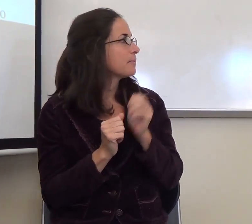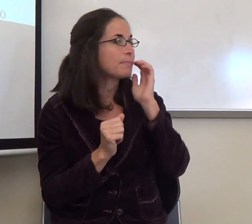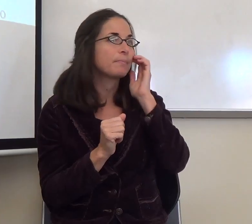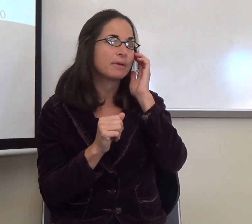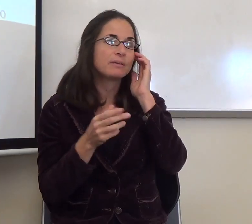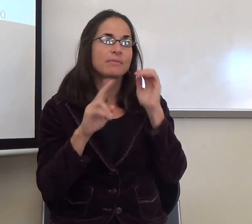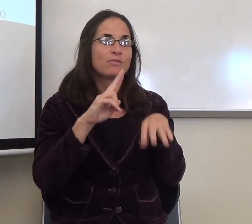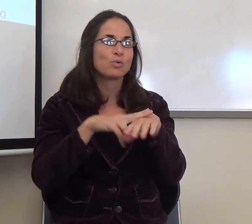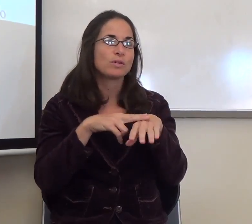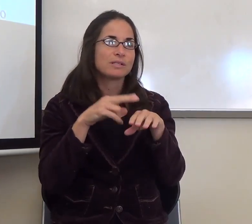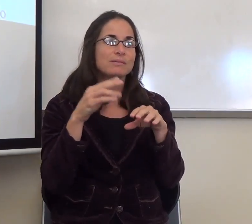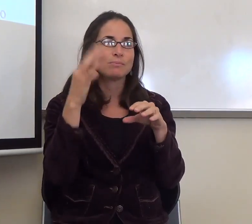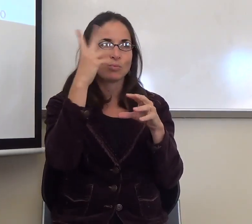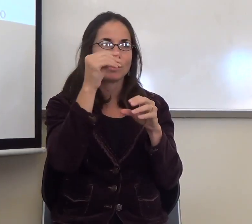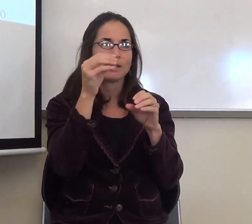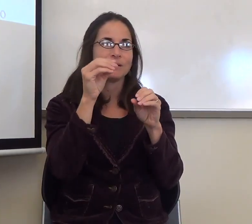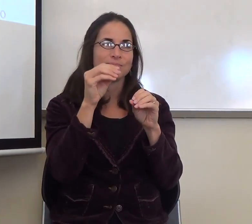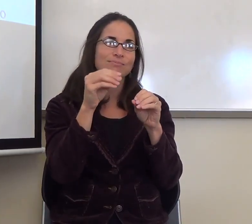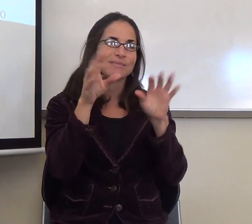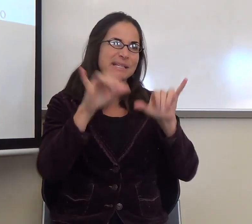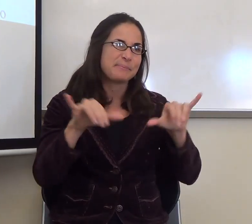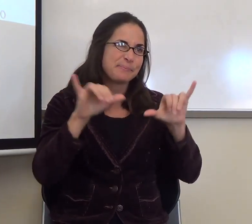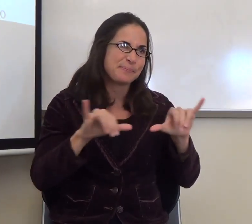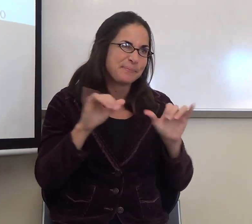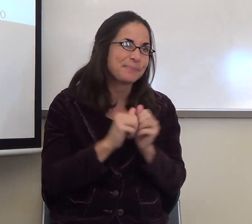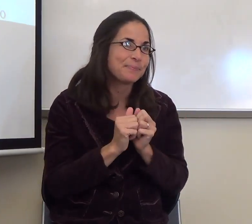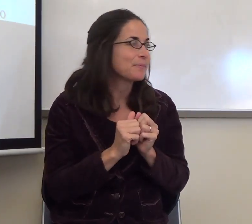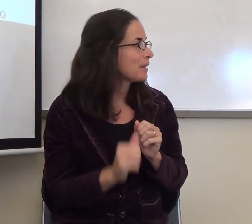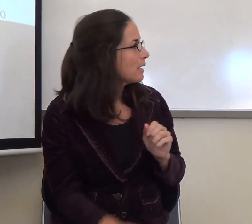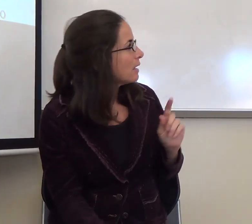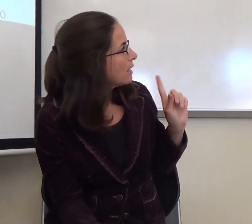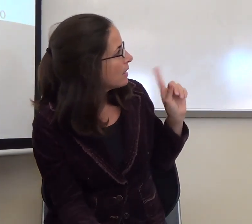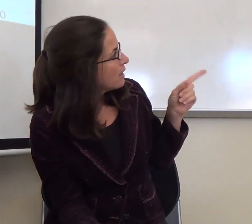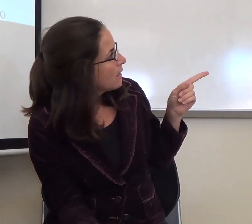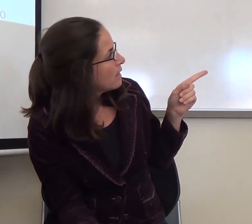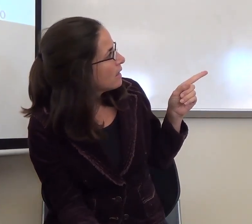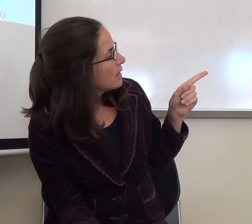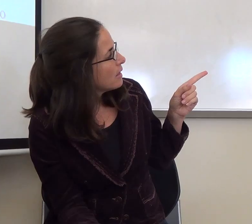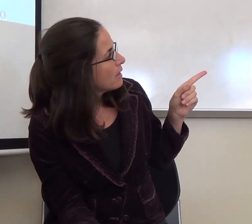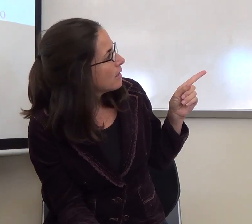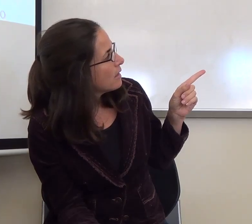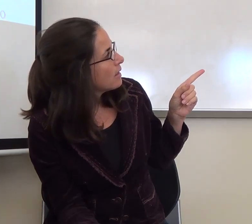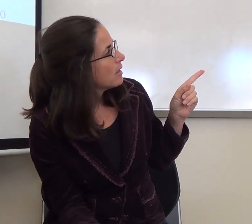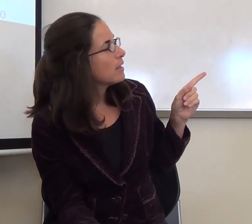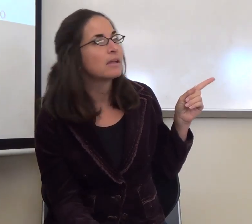it's pretty straightforward. What does this word mean when I say I'm not